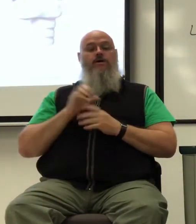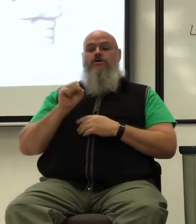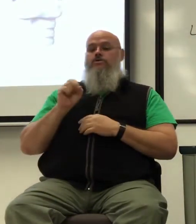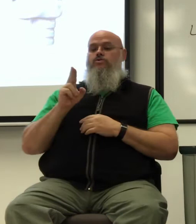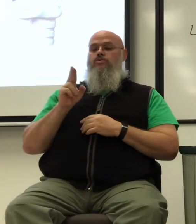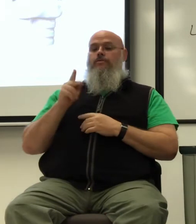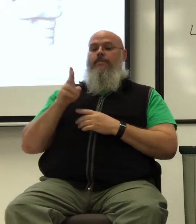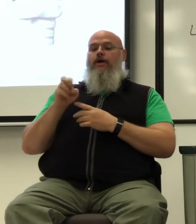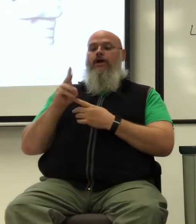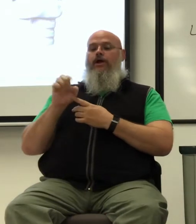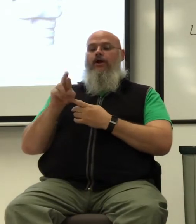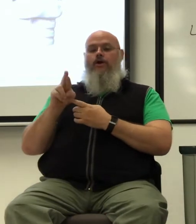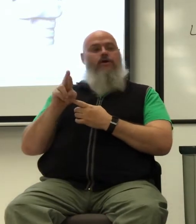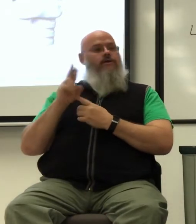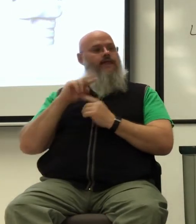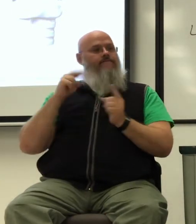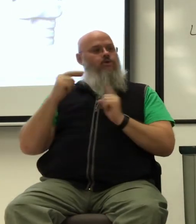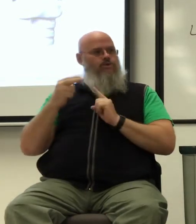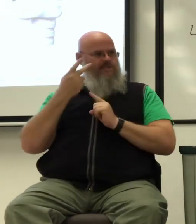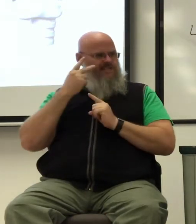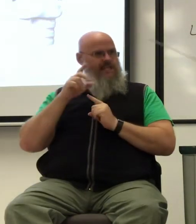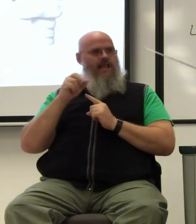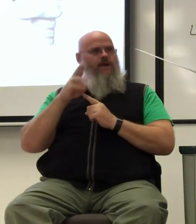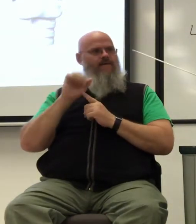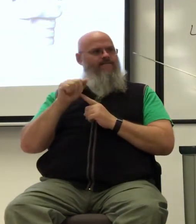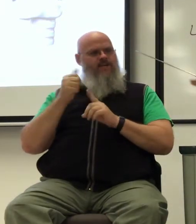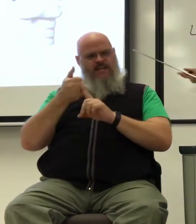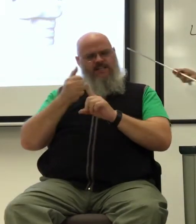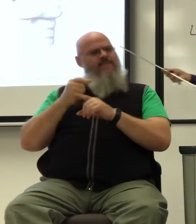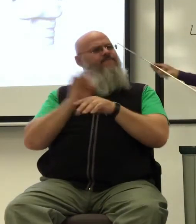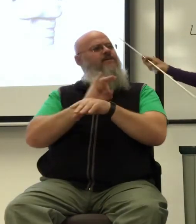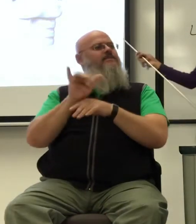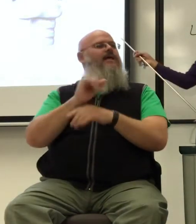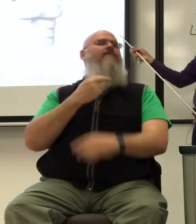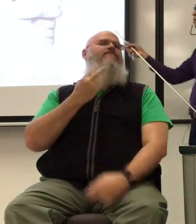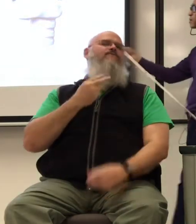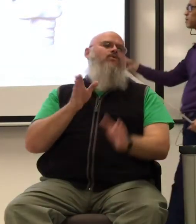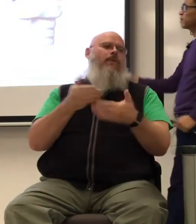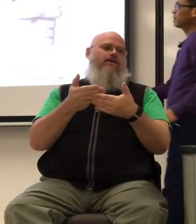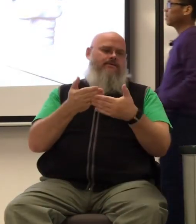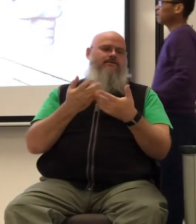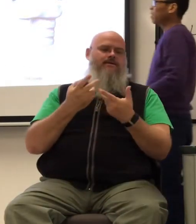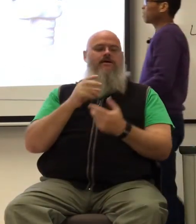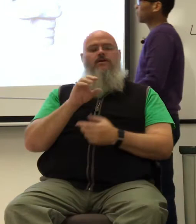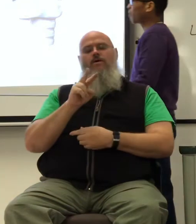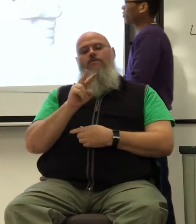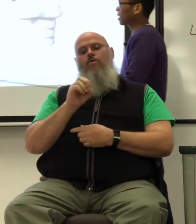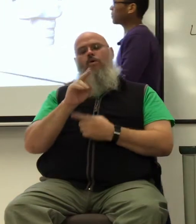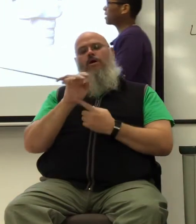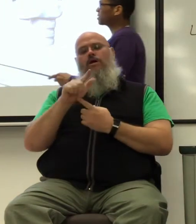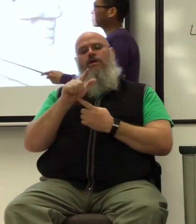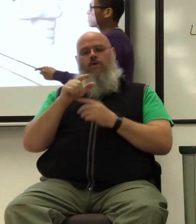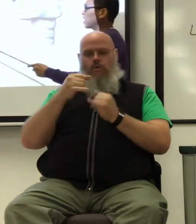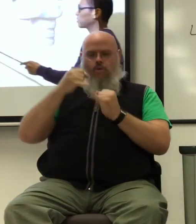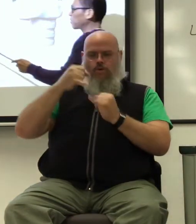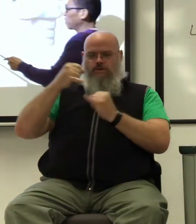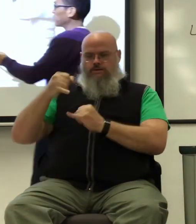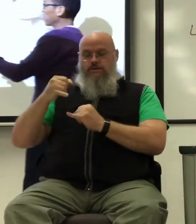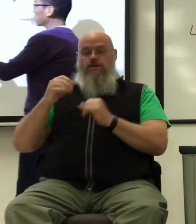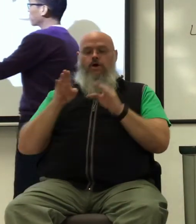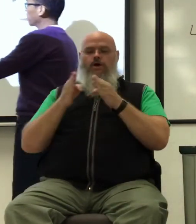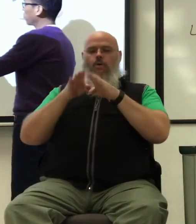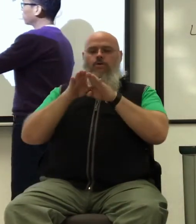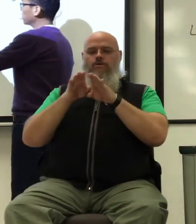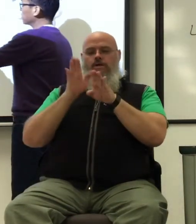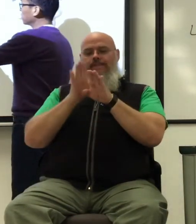view, you can see why the larynx functions as a voice box, because the vocal cords, the vocal ligaments, as they're called